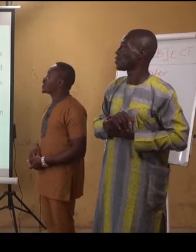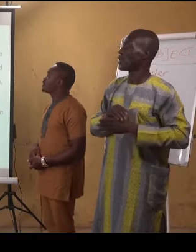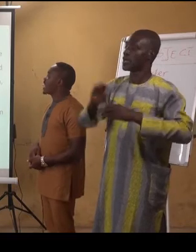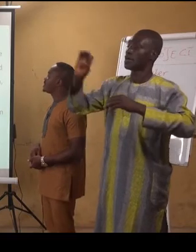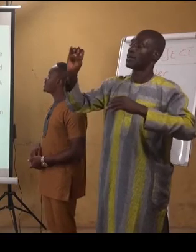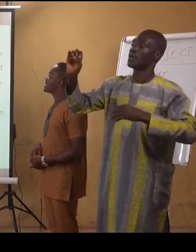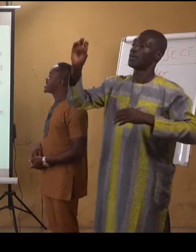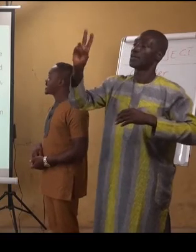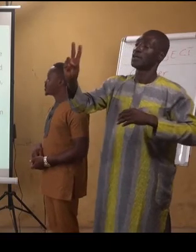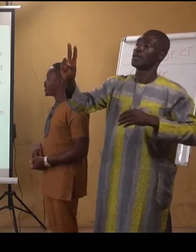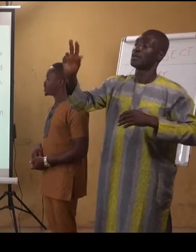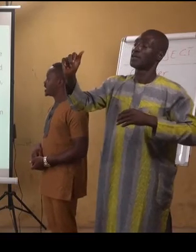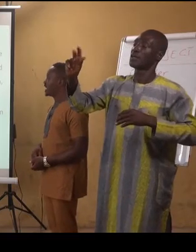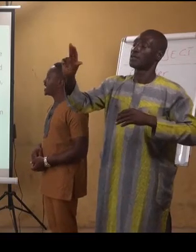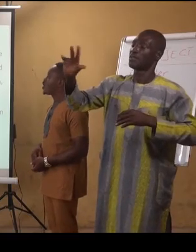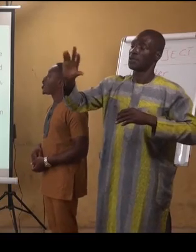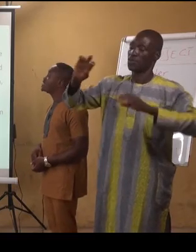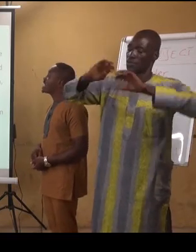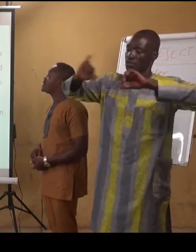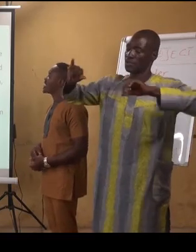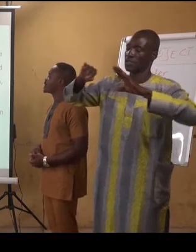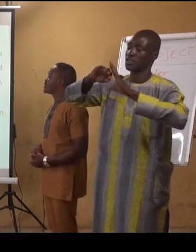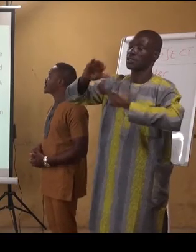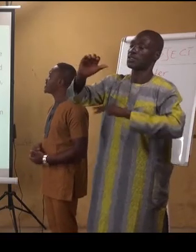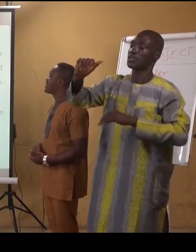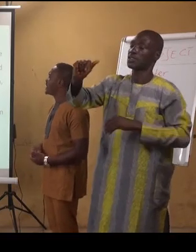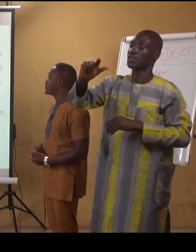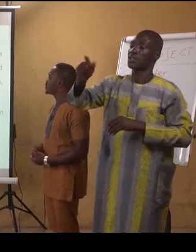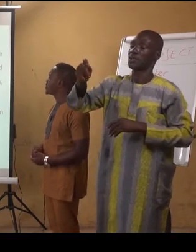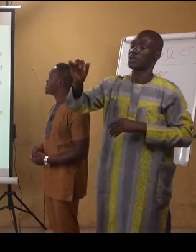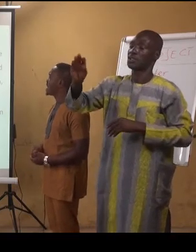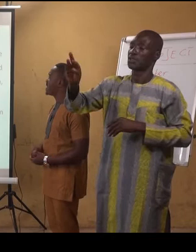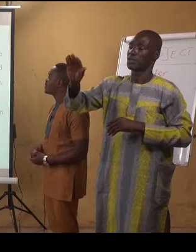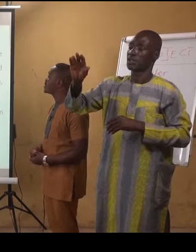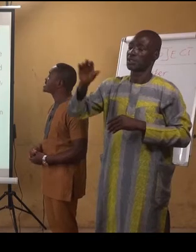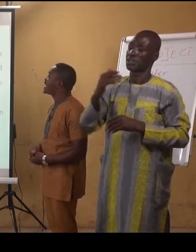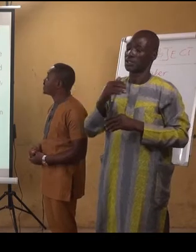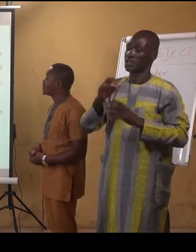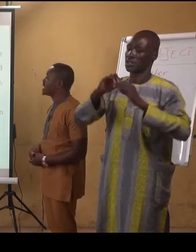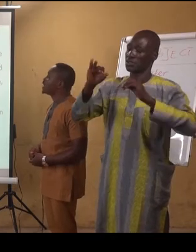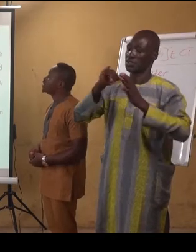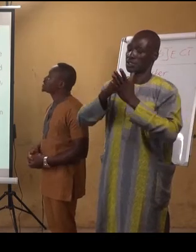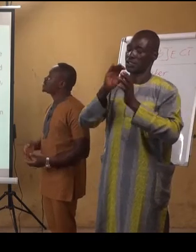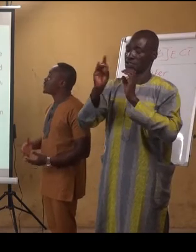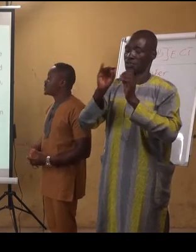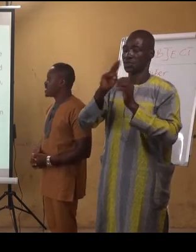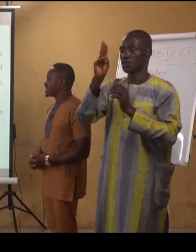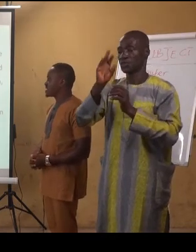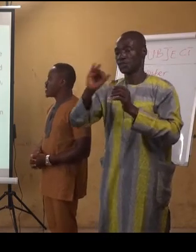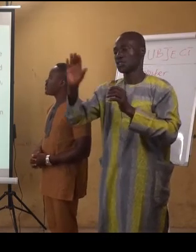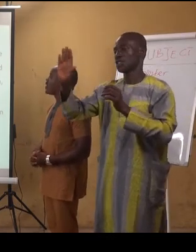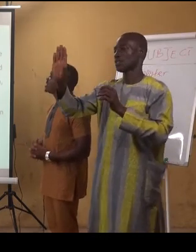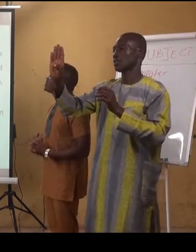Evaluation of arithmetic expression. In algebraic expression evaluations are done using board